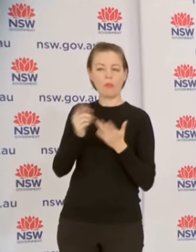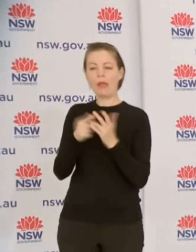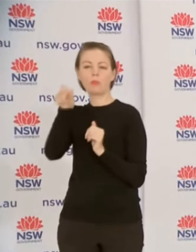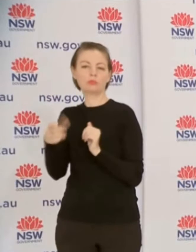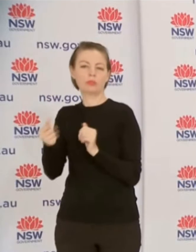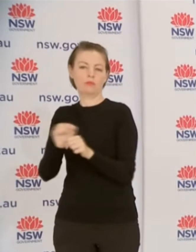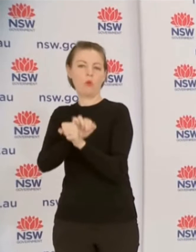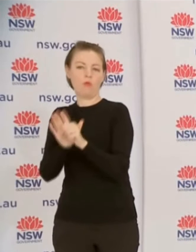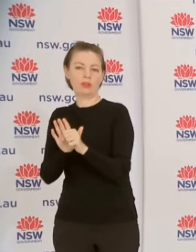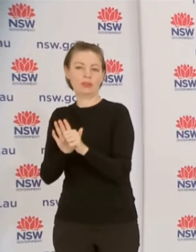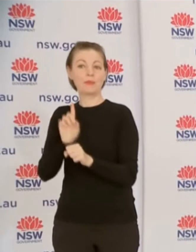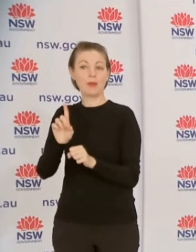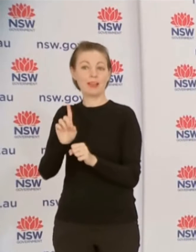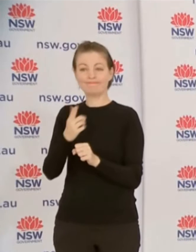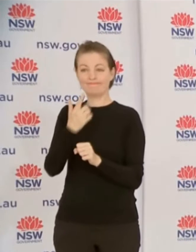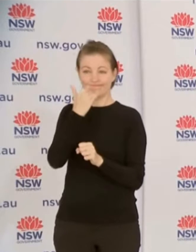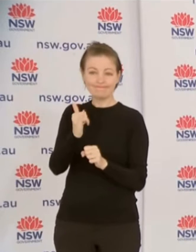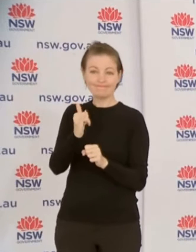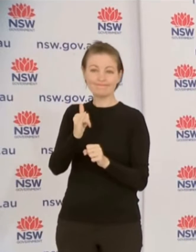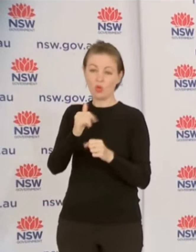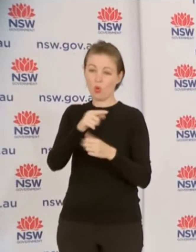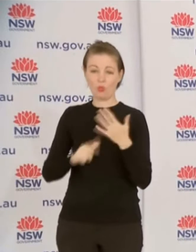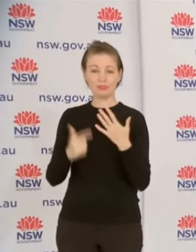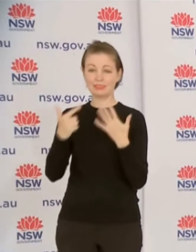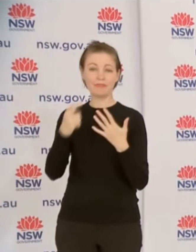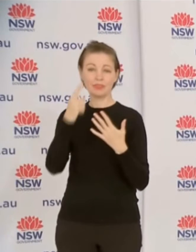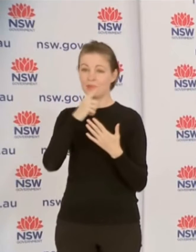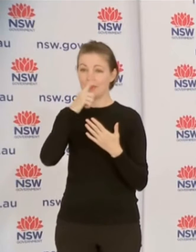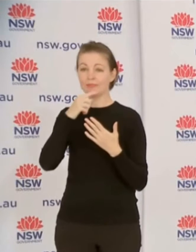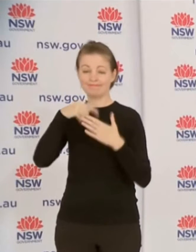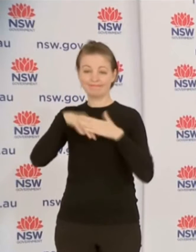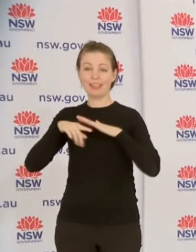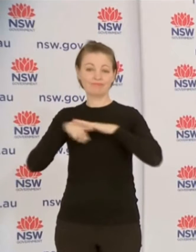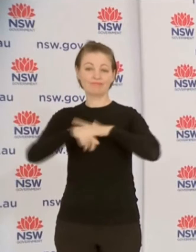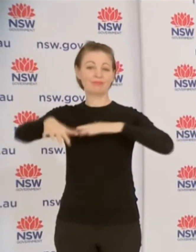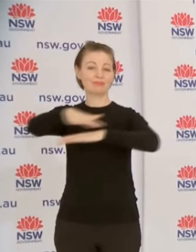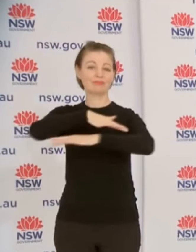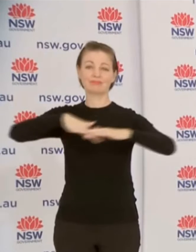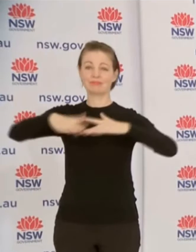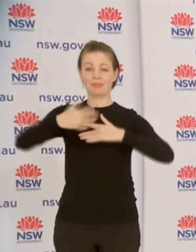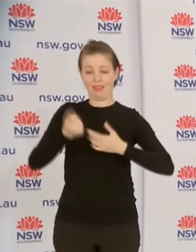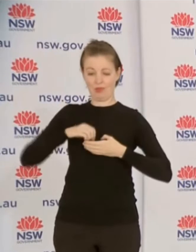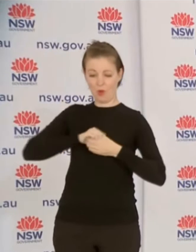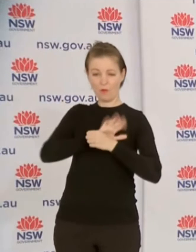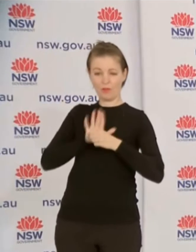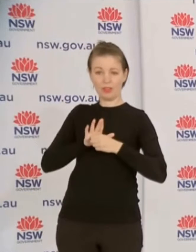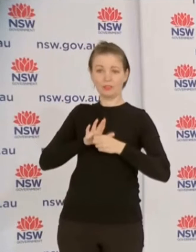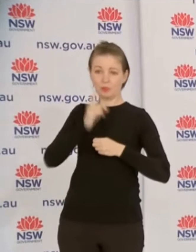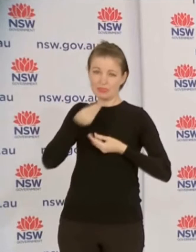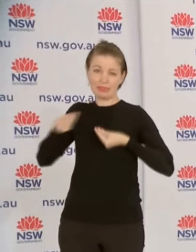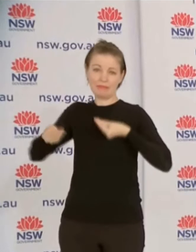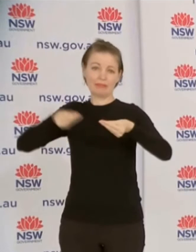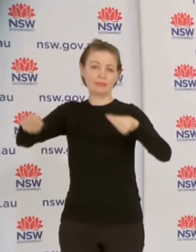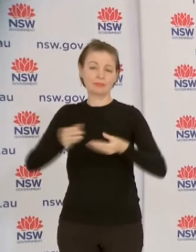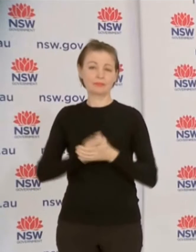but unfortunately all 7 were infectious in the community. There's also been some unlinked cases in the Central Coast that are raising